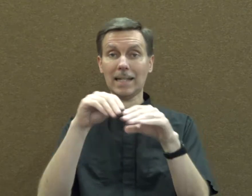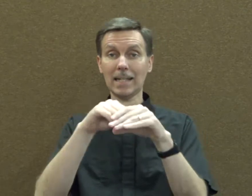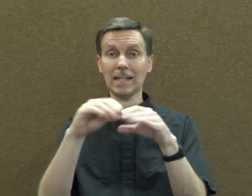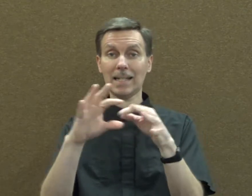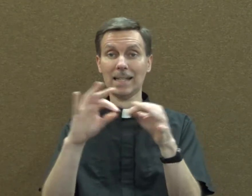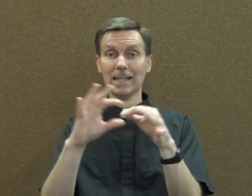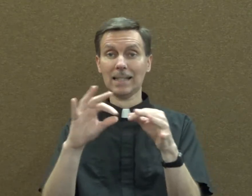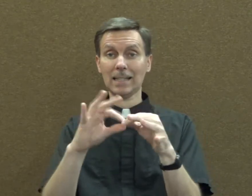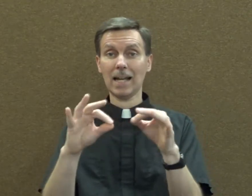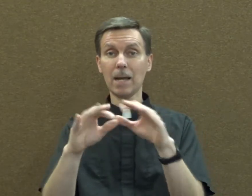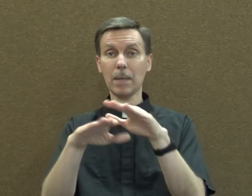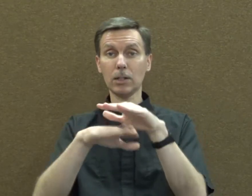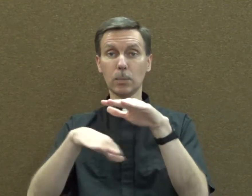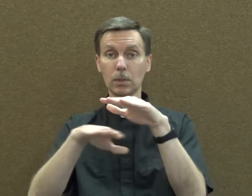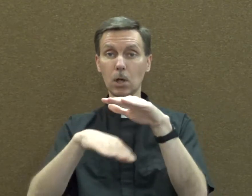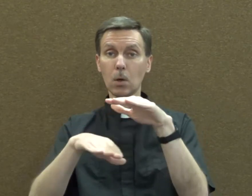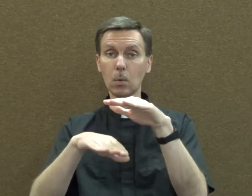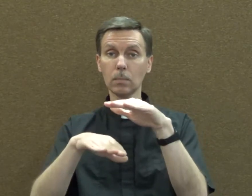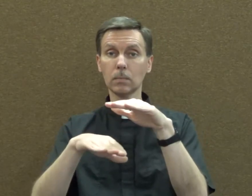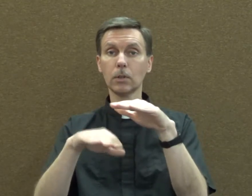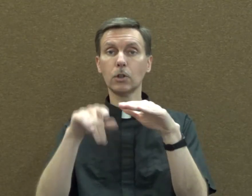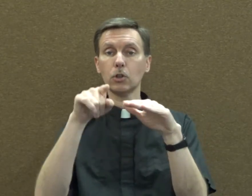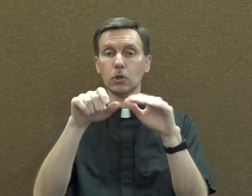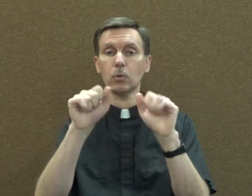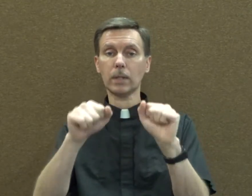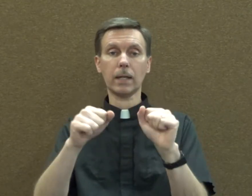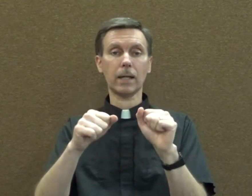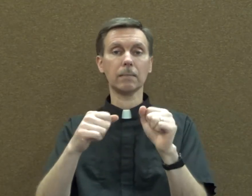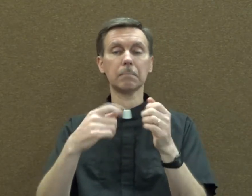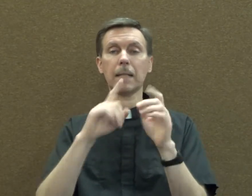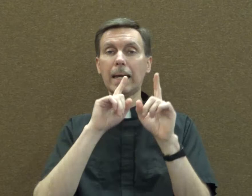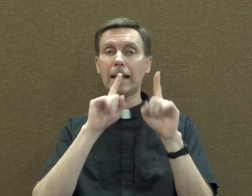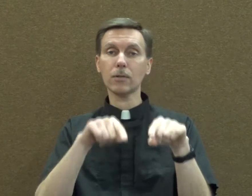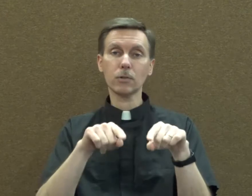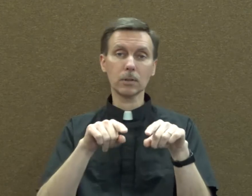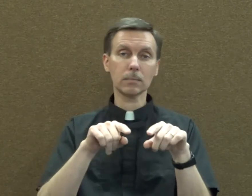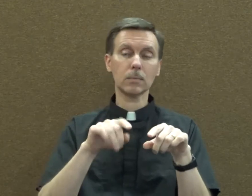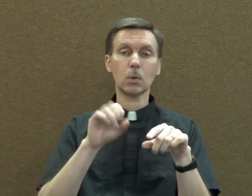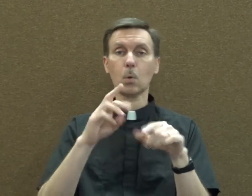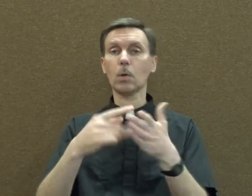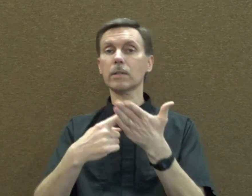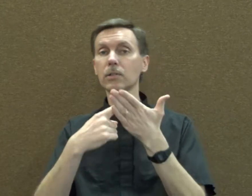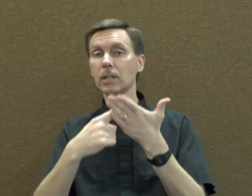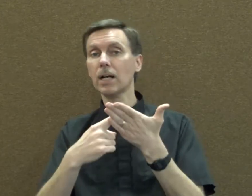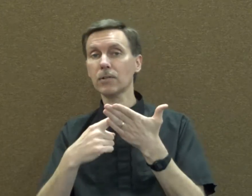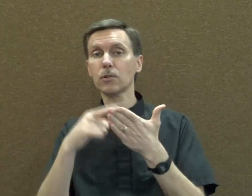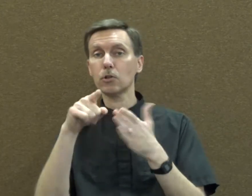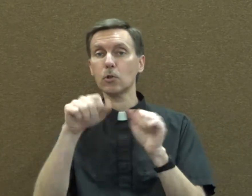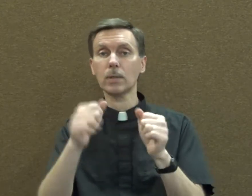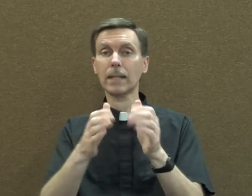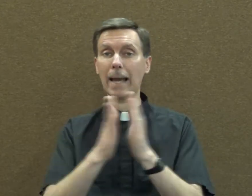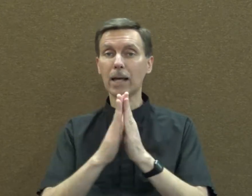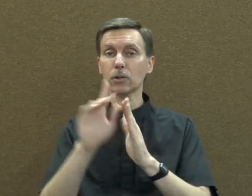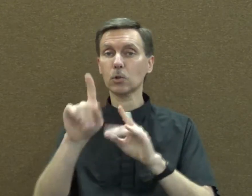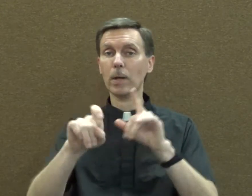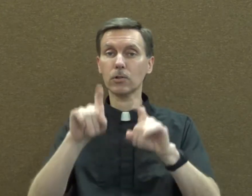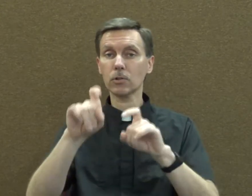in the comments below, you can answer or discuss, you can ask